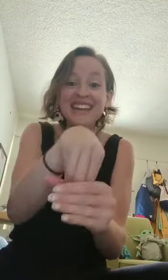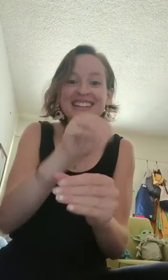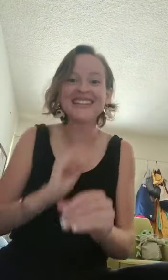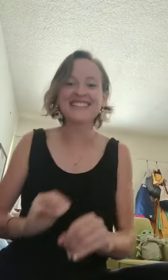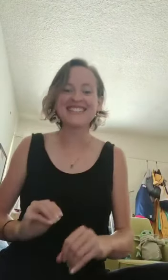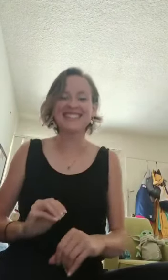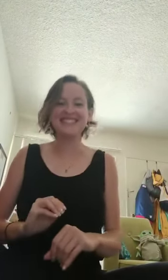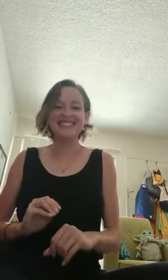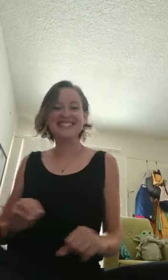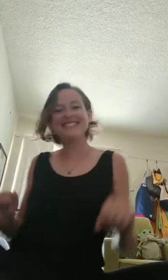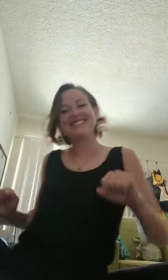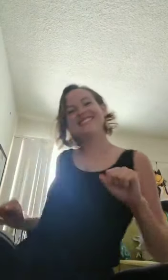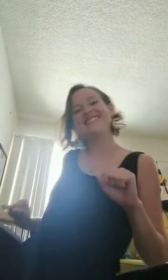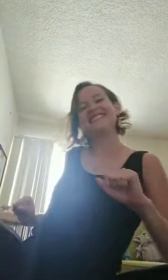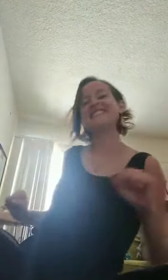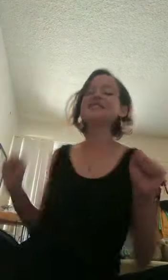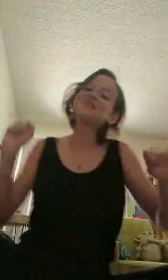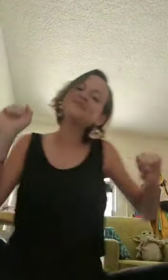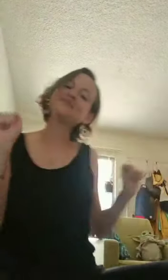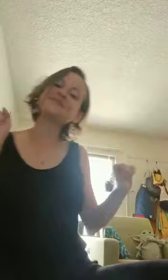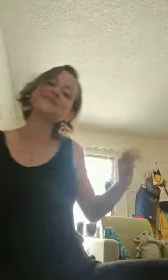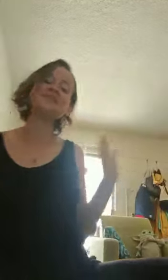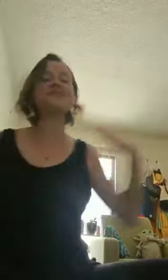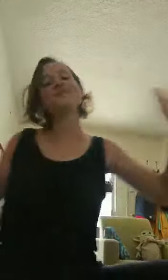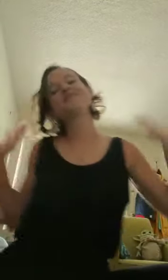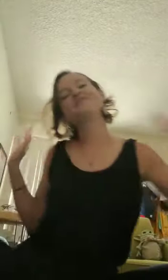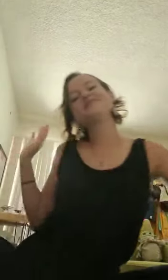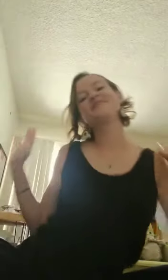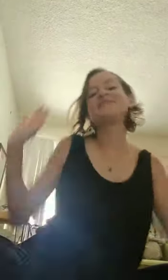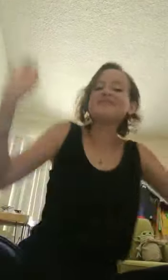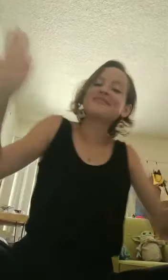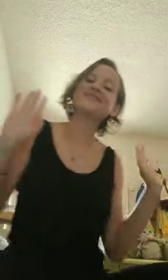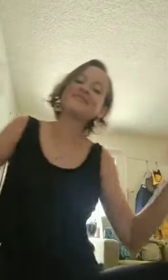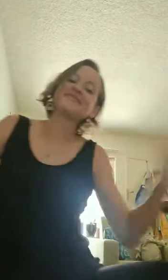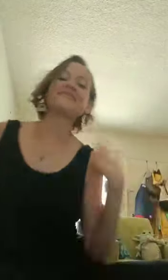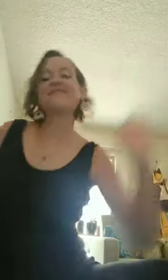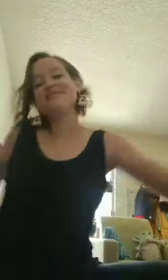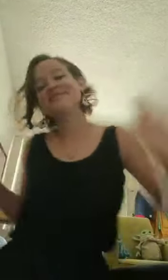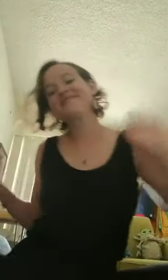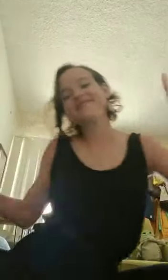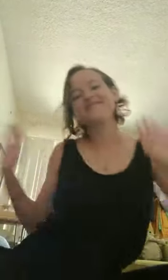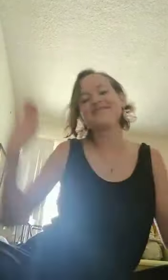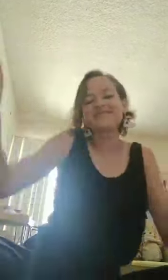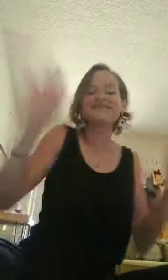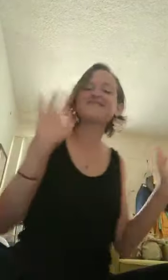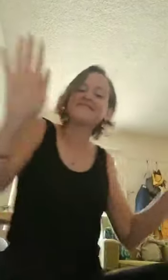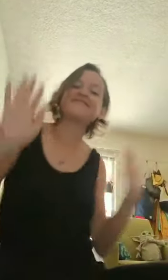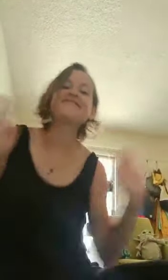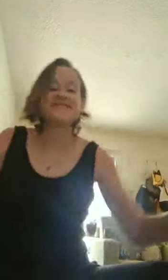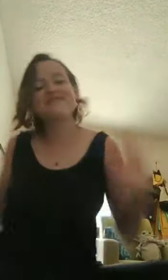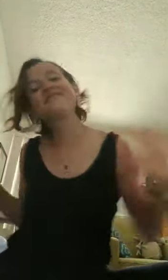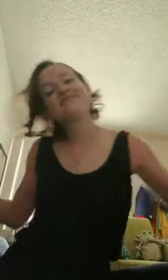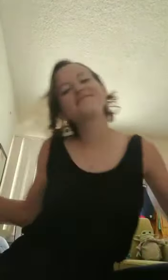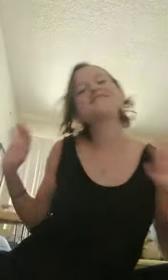Count me in. Some have straight hair, some have curly, some have hair upon the